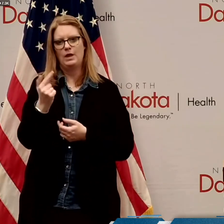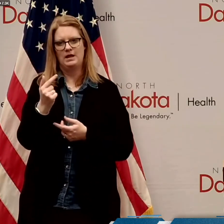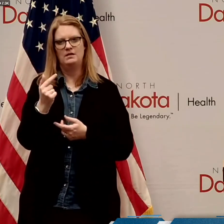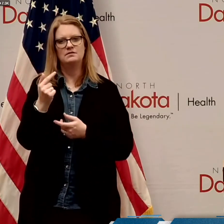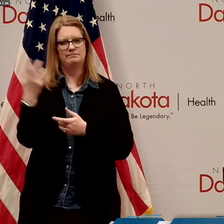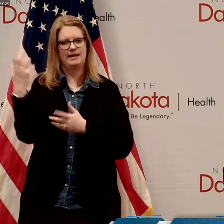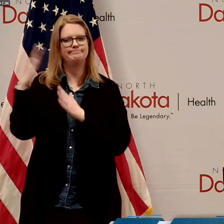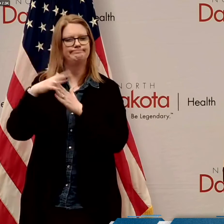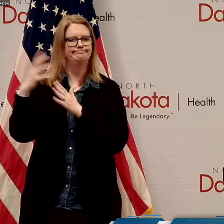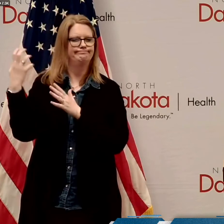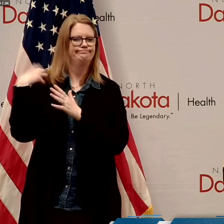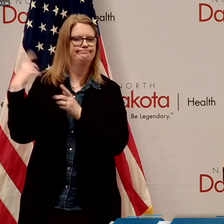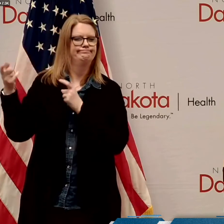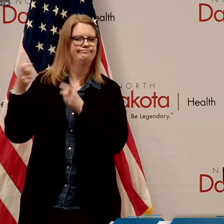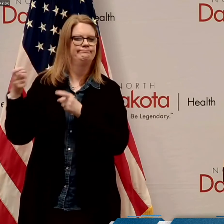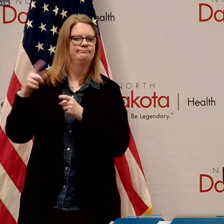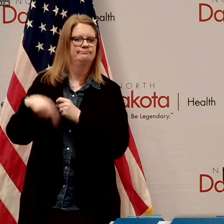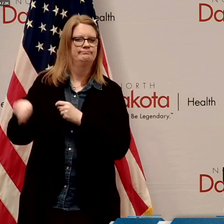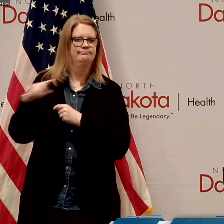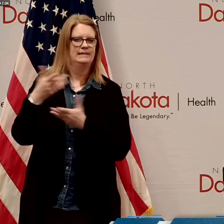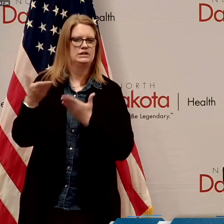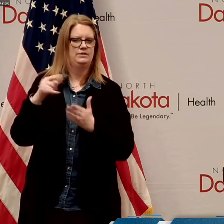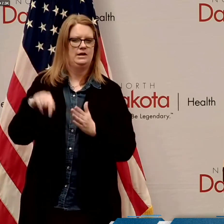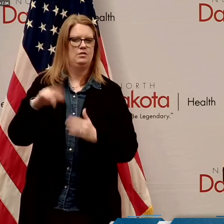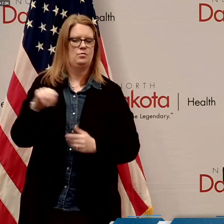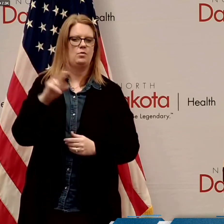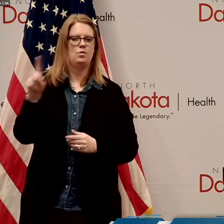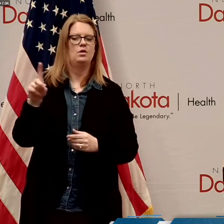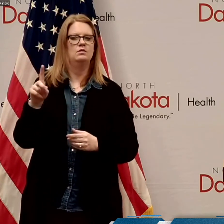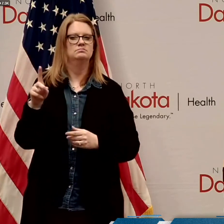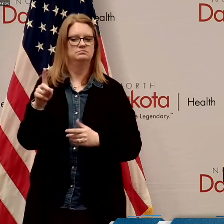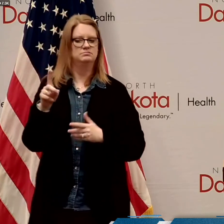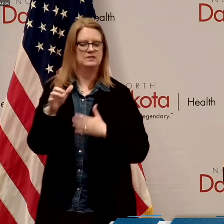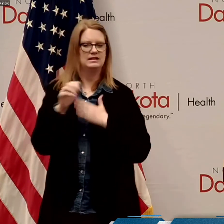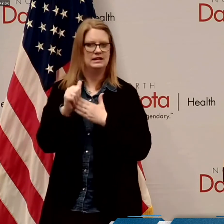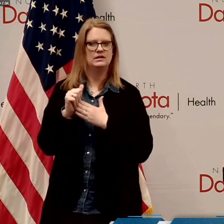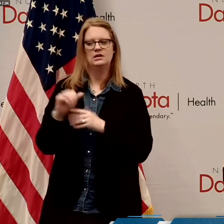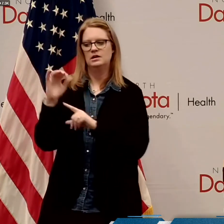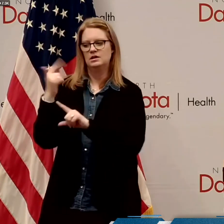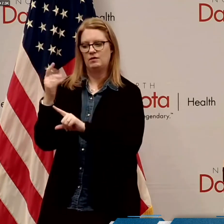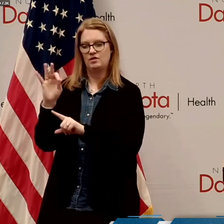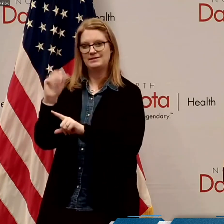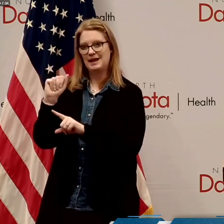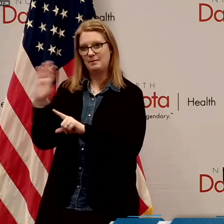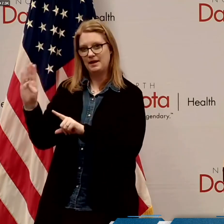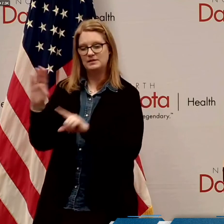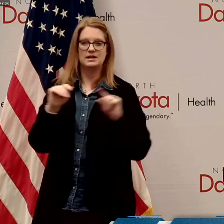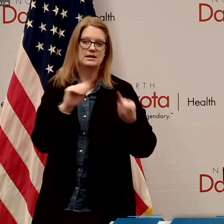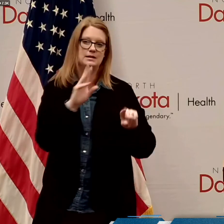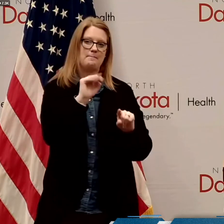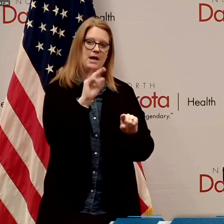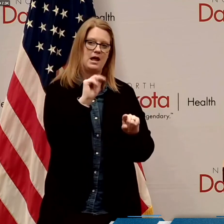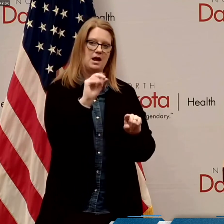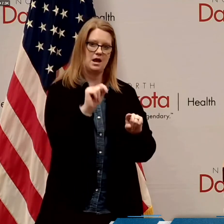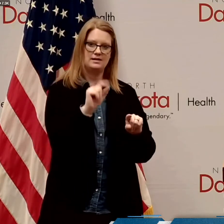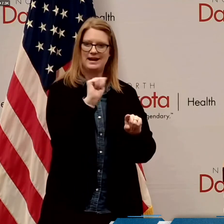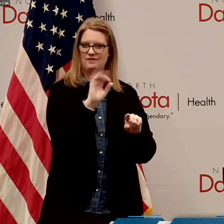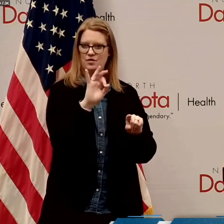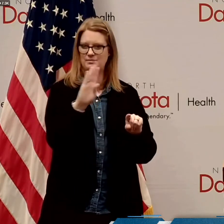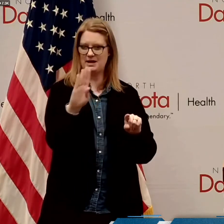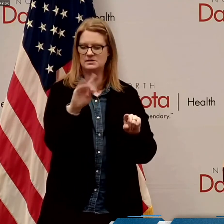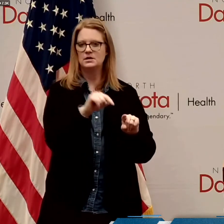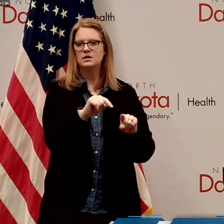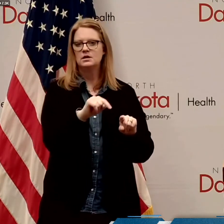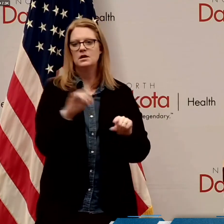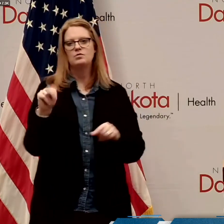serve in the U.S. Air Force in North Dakota, leading their missions at the Grand Forks Air Base and the Minot Air Force Base. North Dakota is